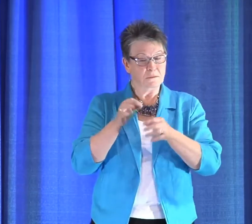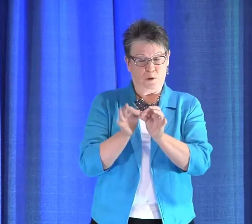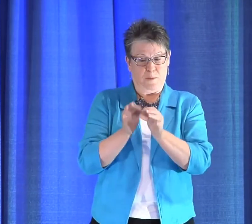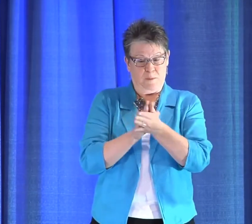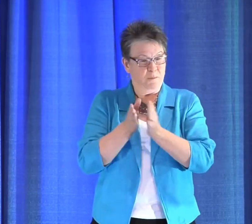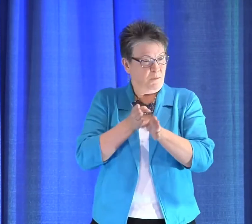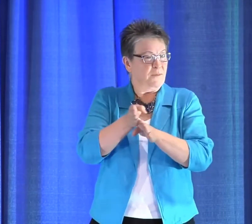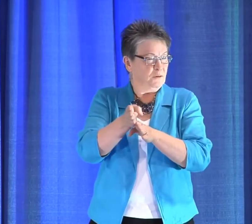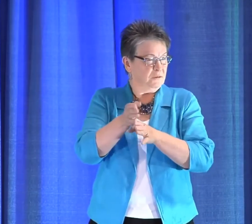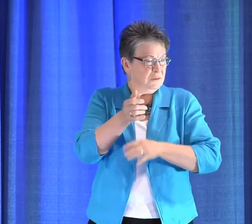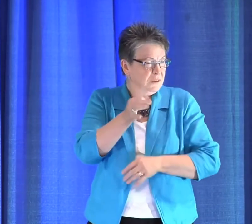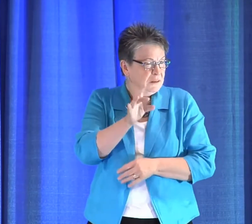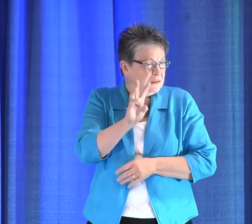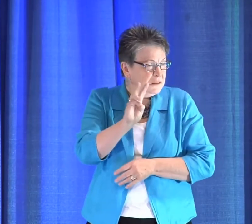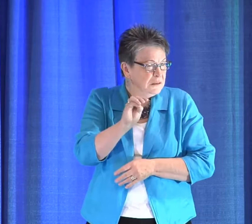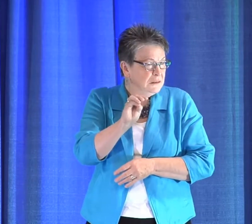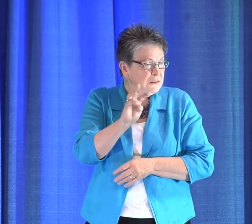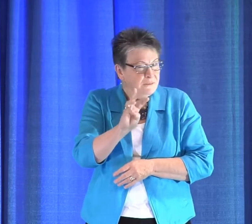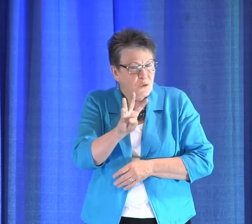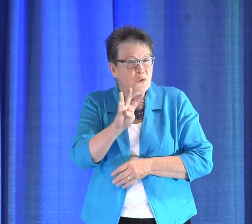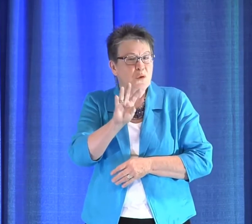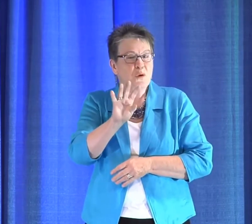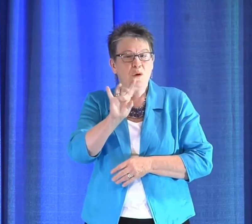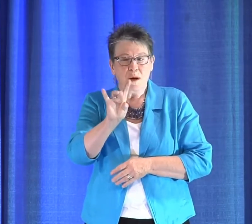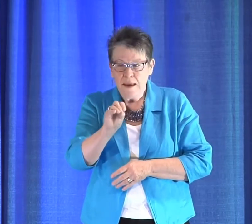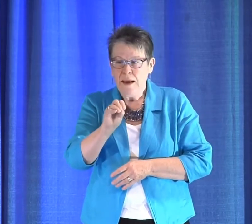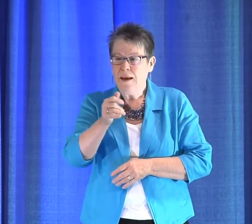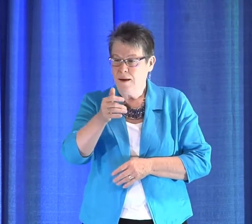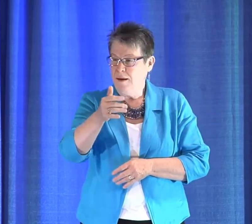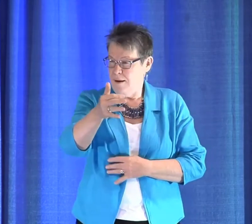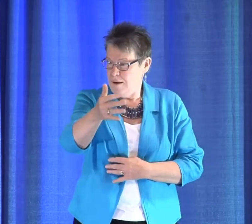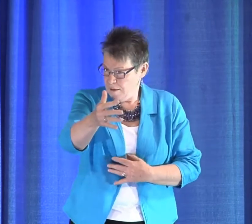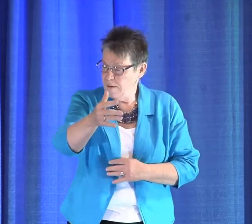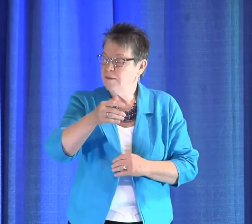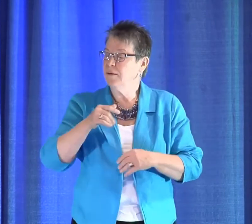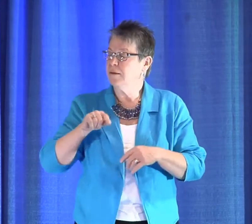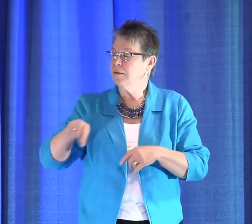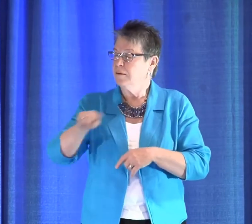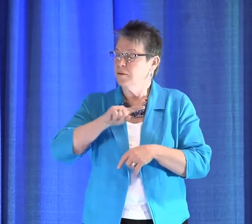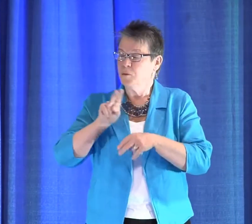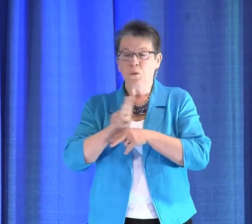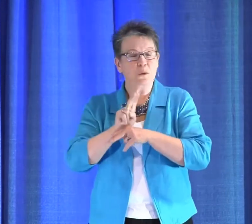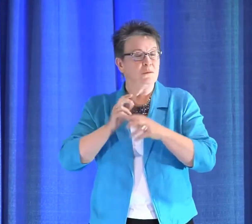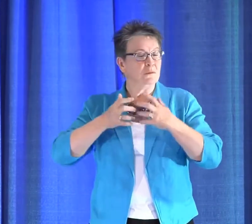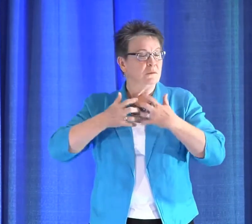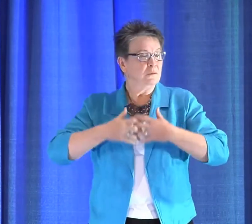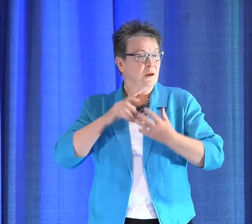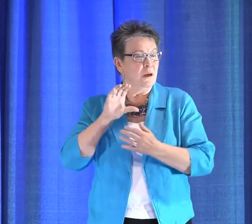For a long time, historically, interpreters have been making the decisions about hearing interpreters have been making decisions about the